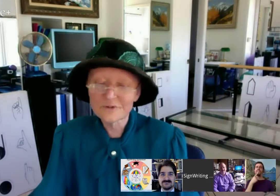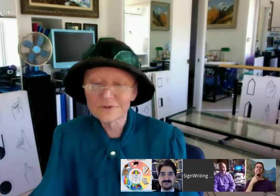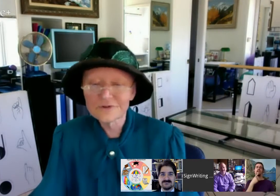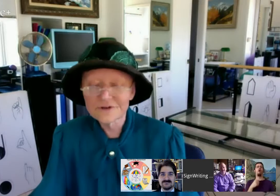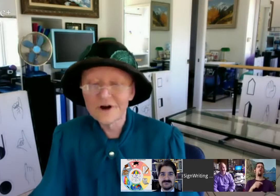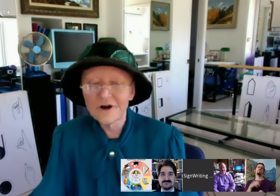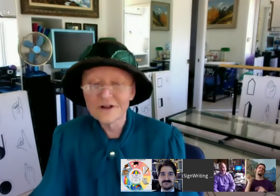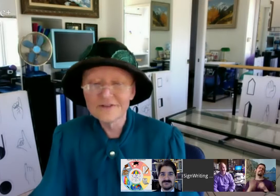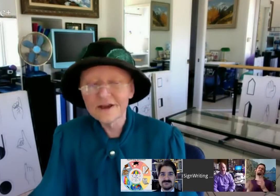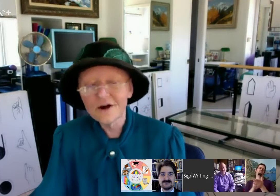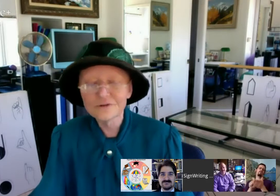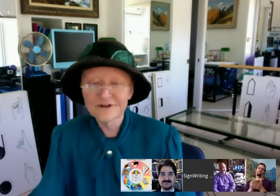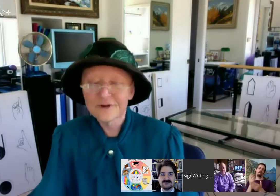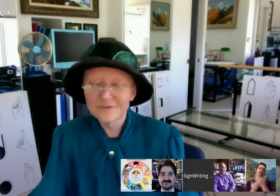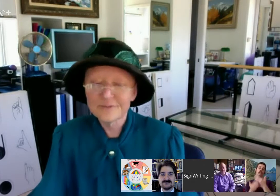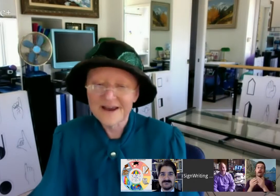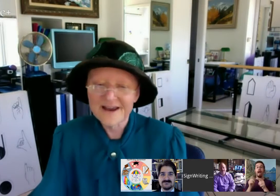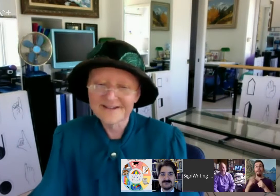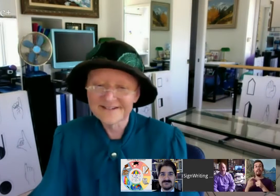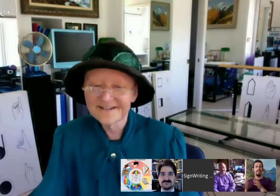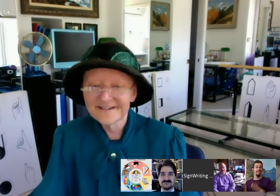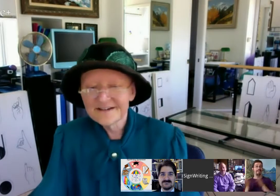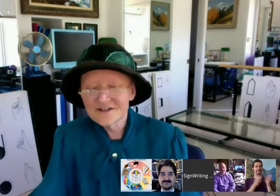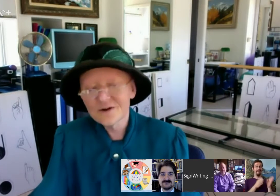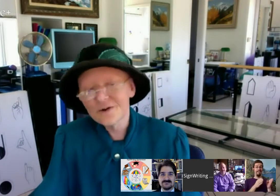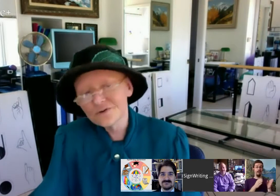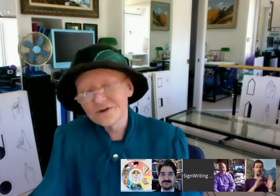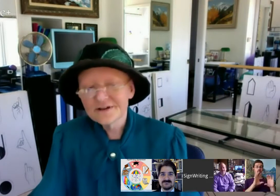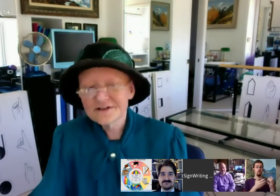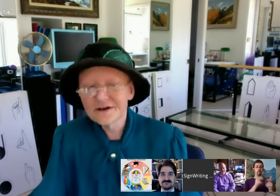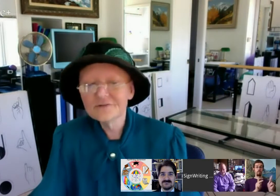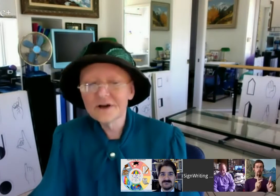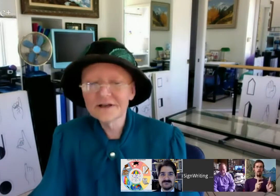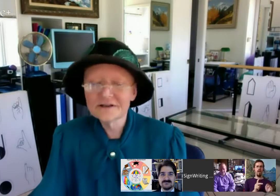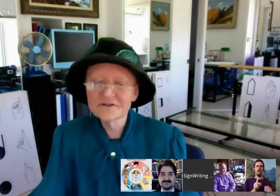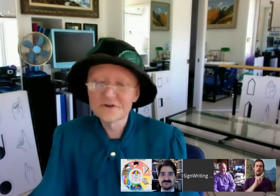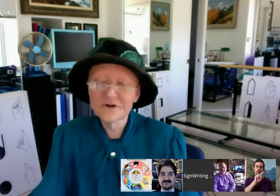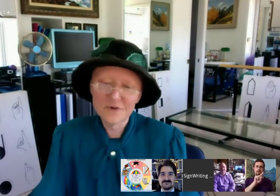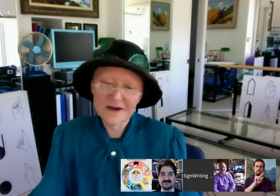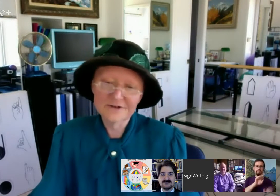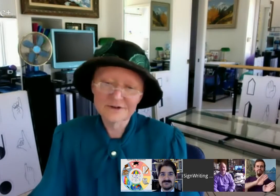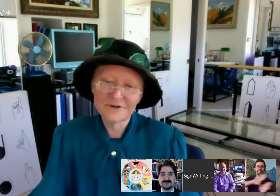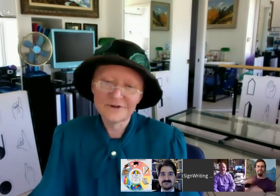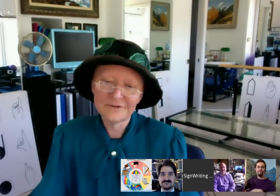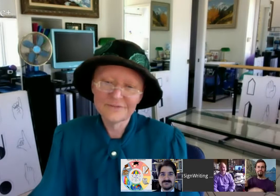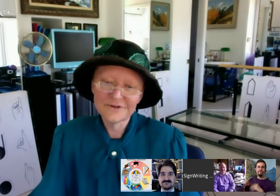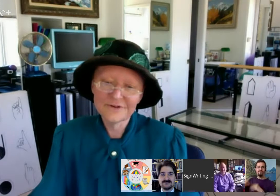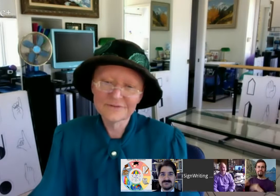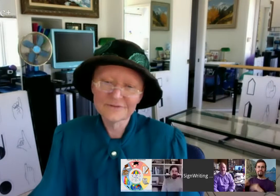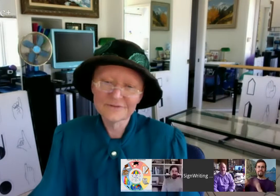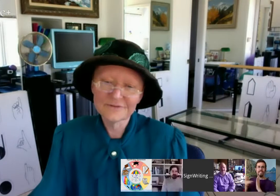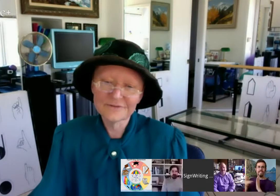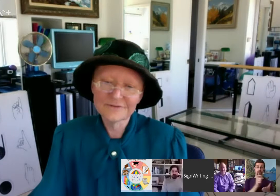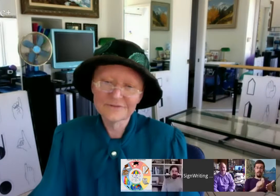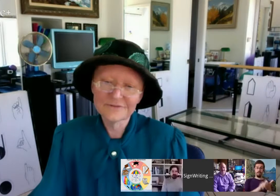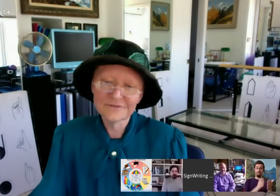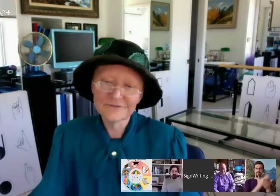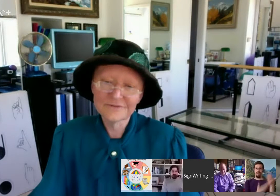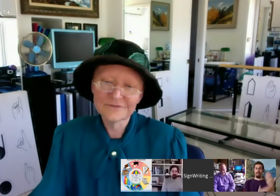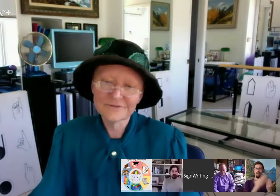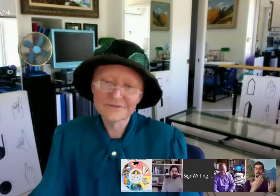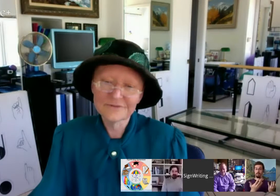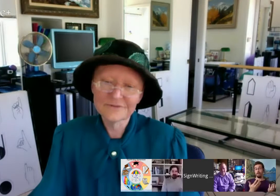who don't use computers at all, and they only write by hand. So SignWriting is very practical. It